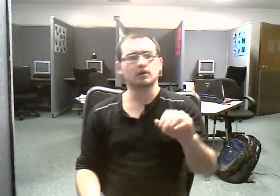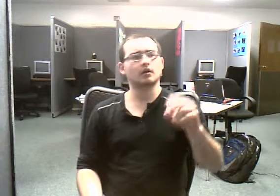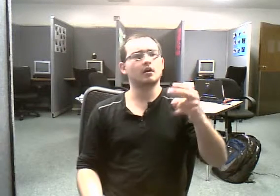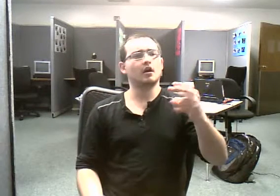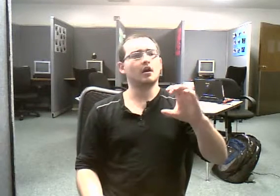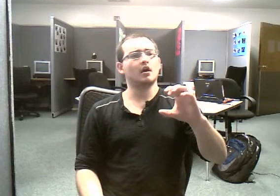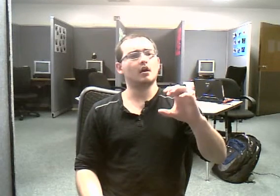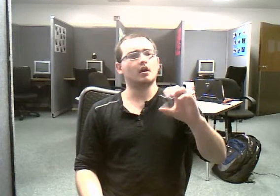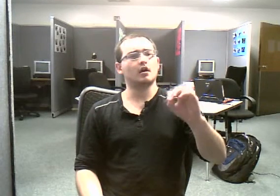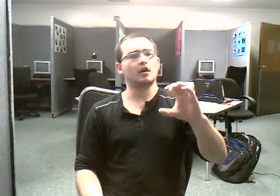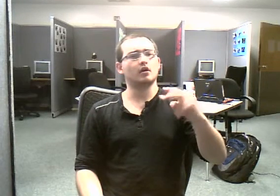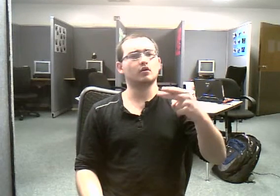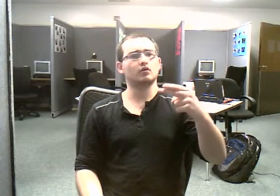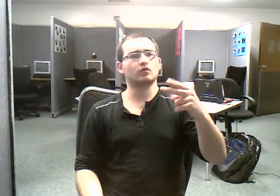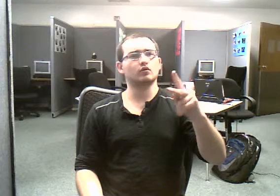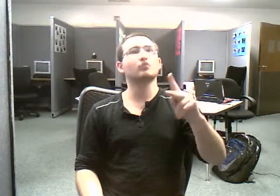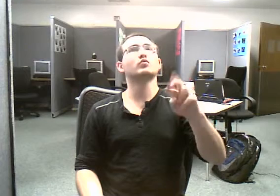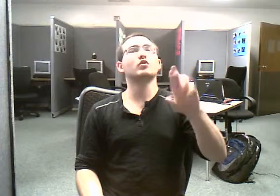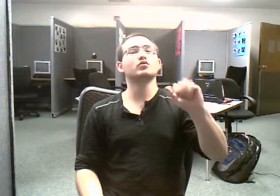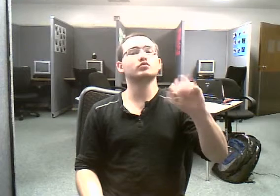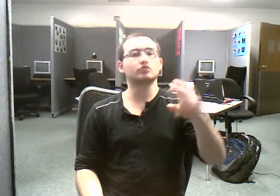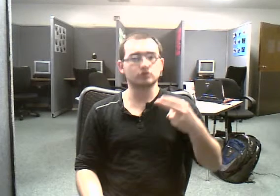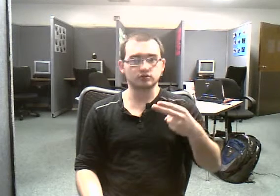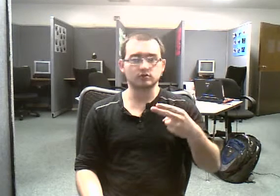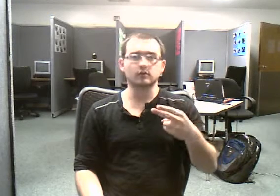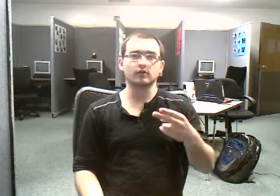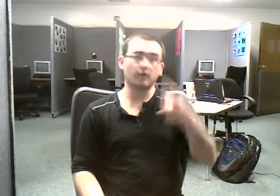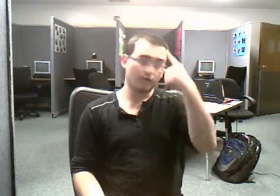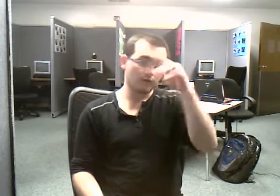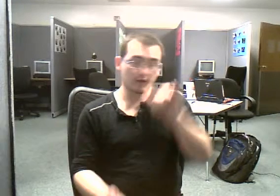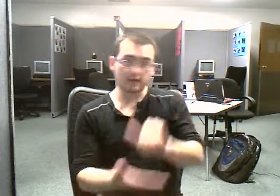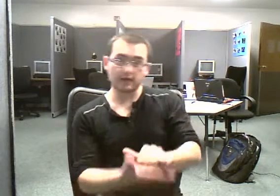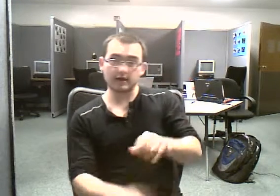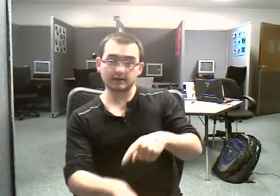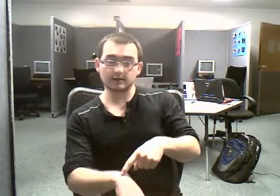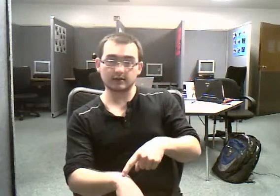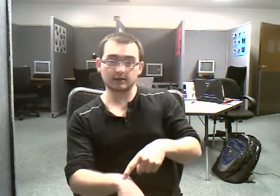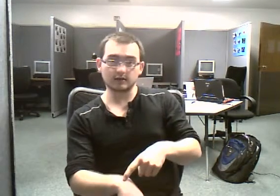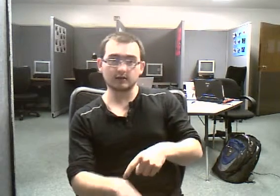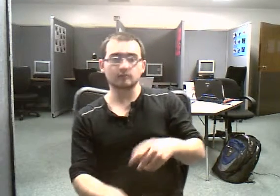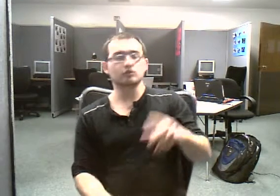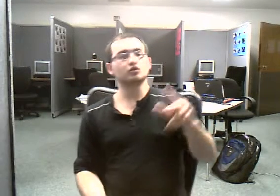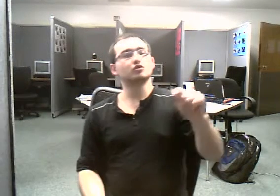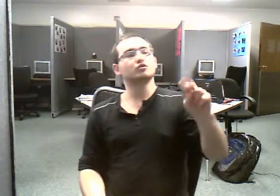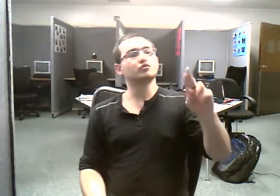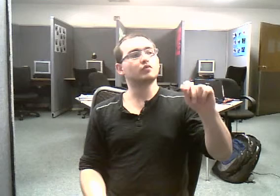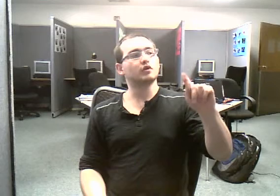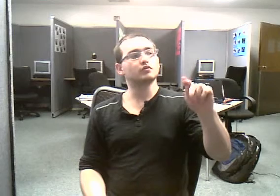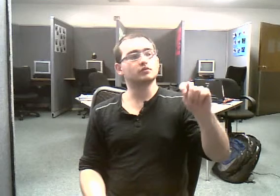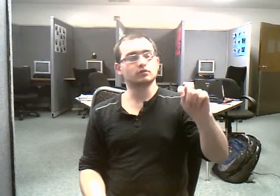that means that the trout eat a lot of food from the bottom. At a particular day that's biologically determined by a clock